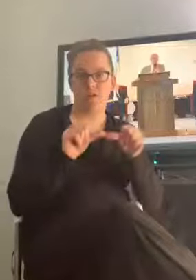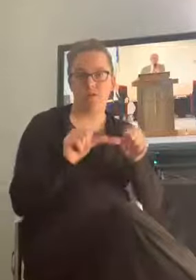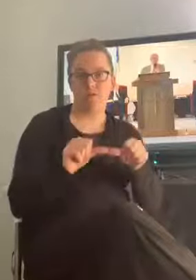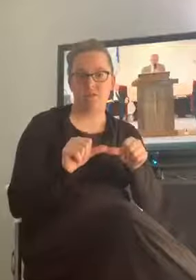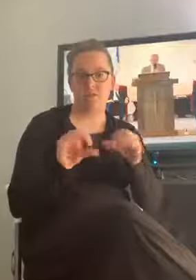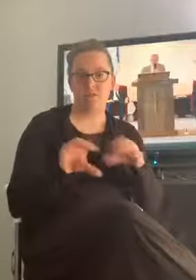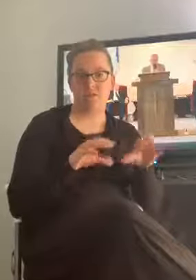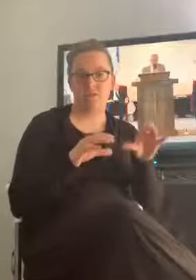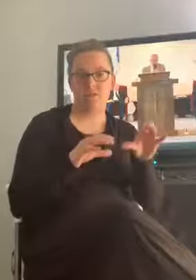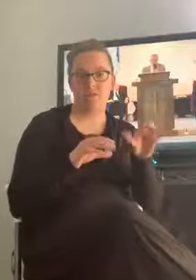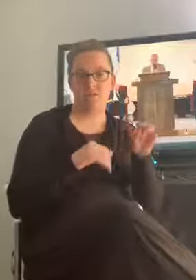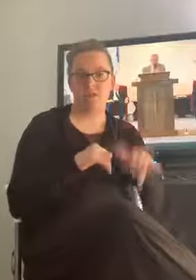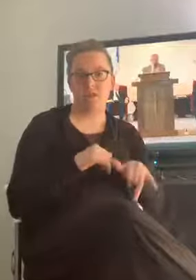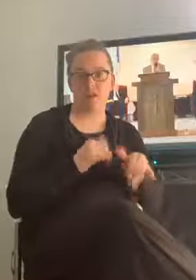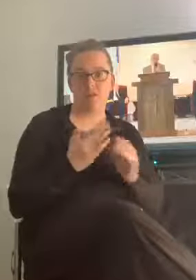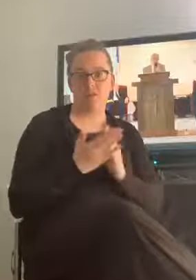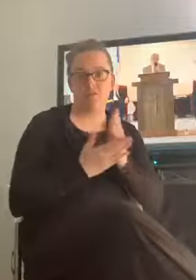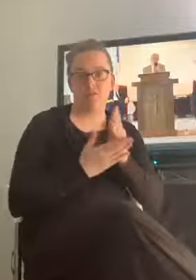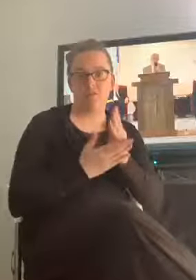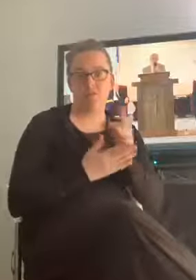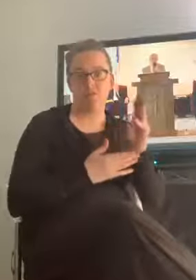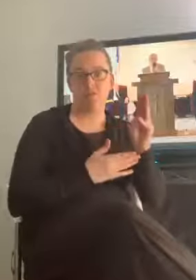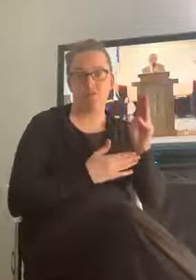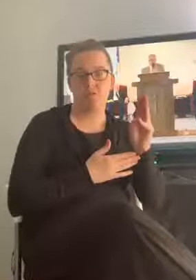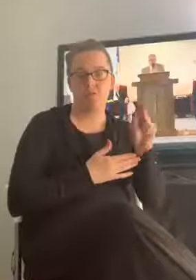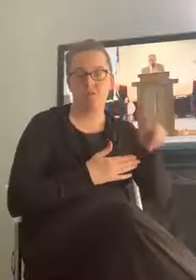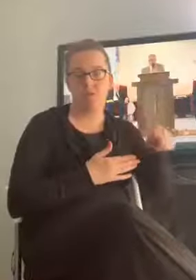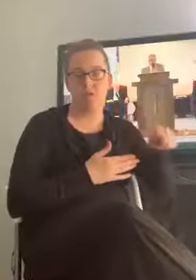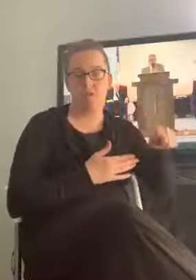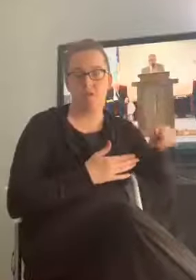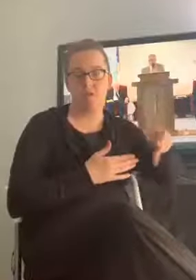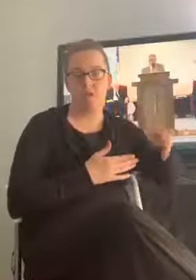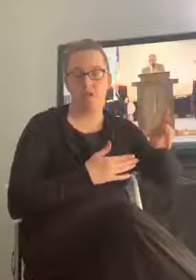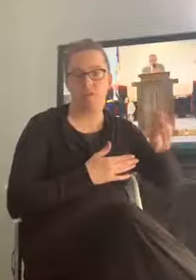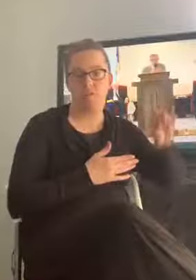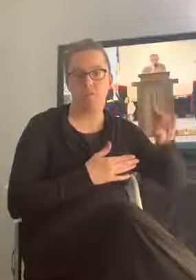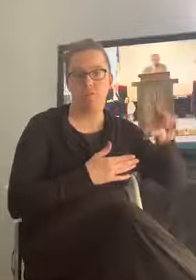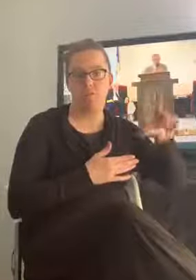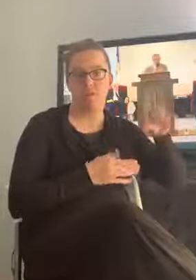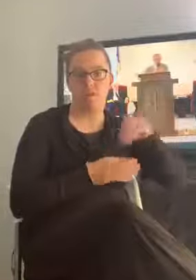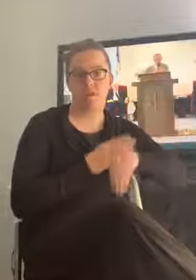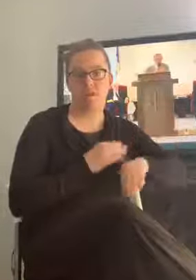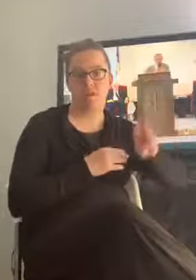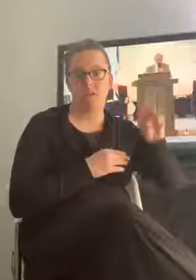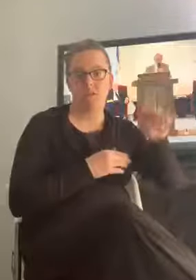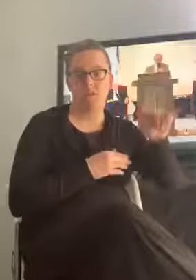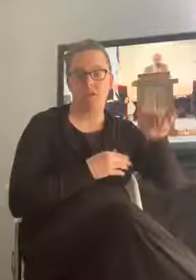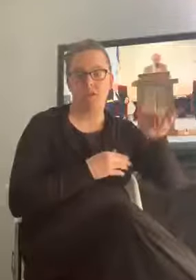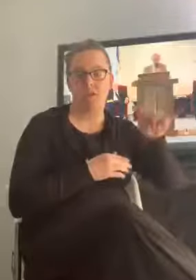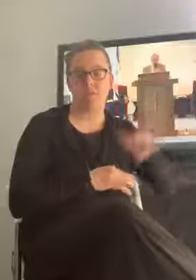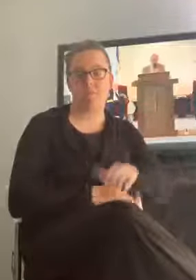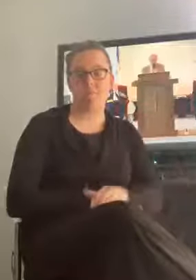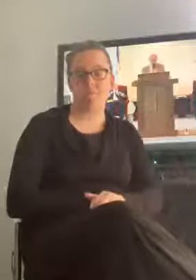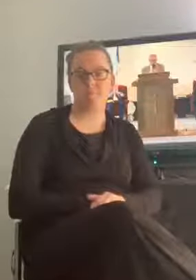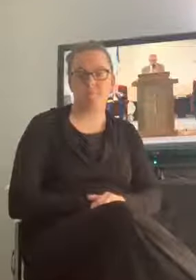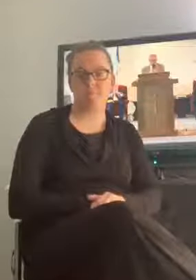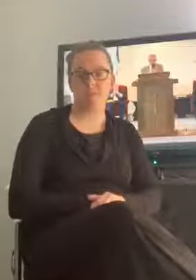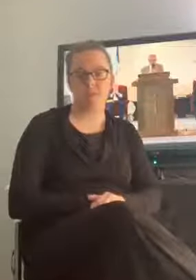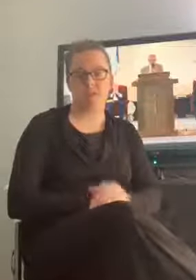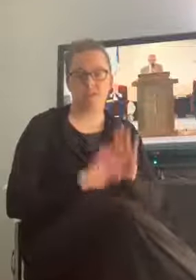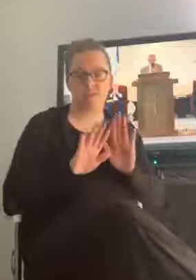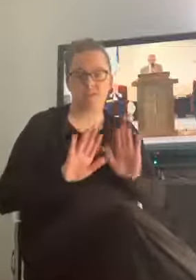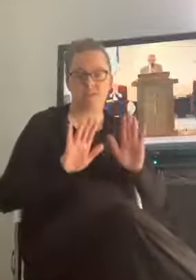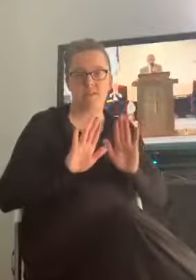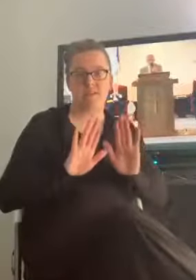through this stay-at-home order. We have our Sunday morning, which is at 10:30.